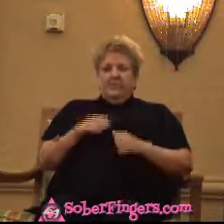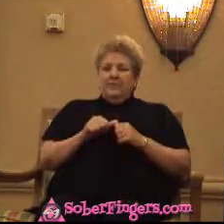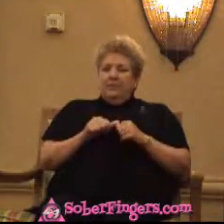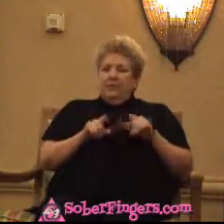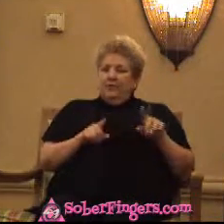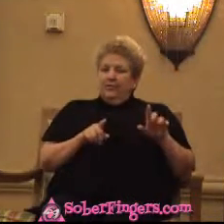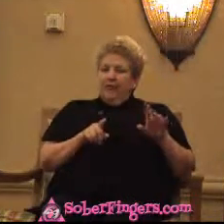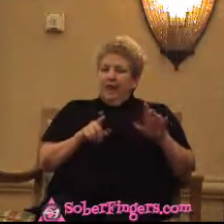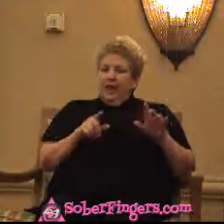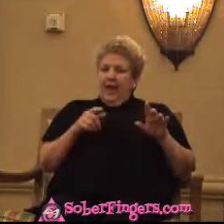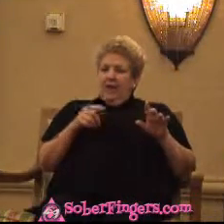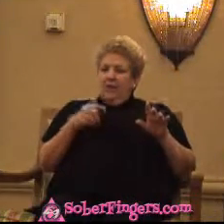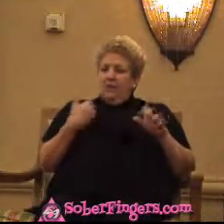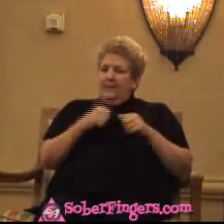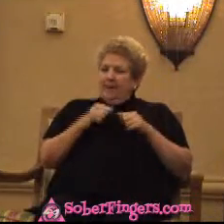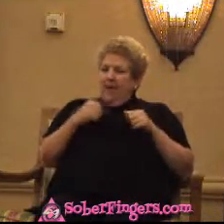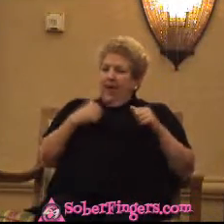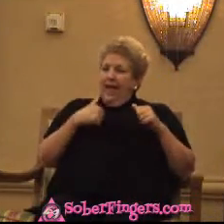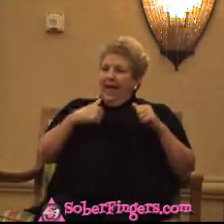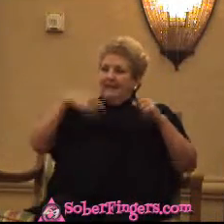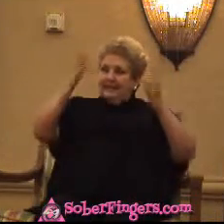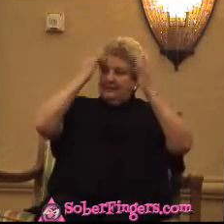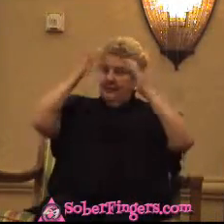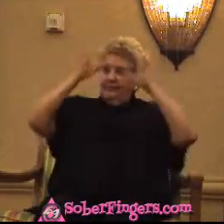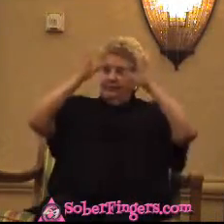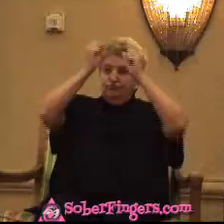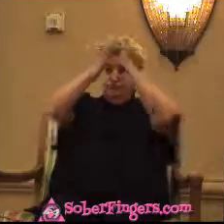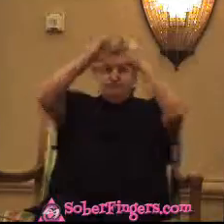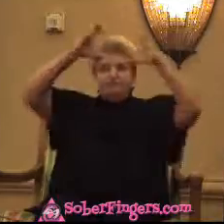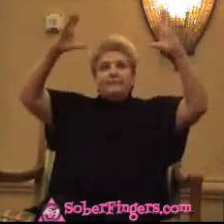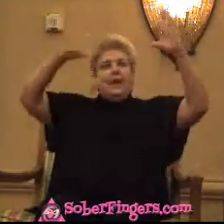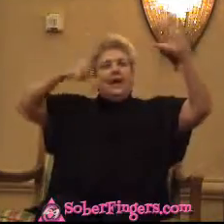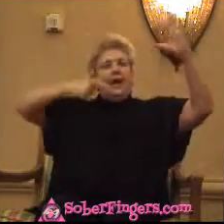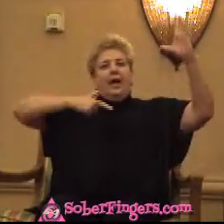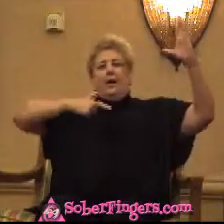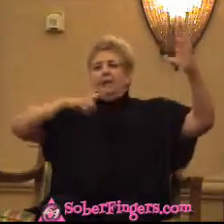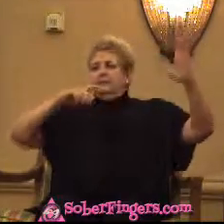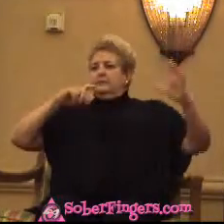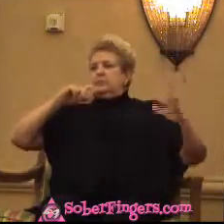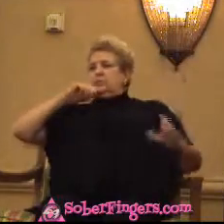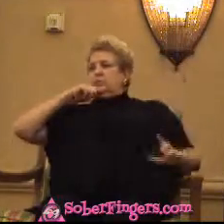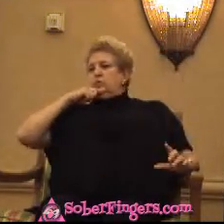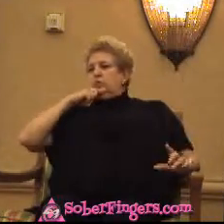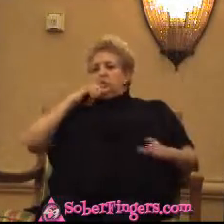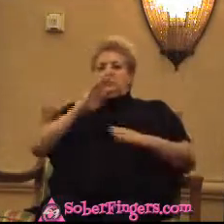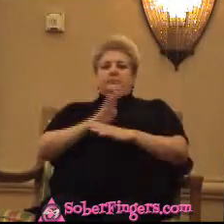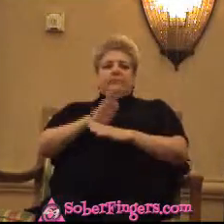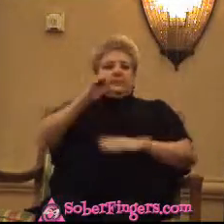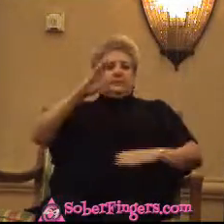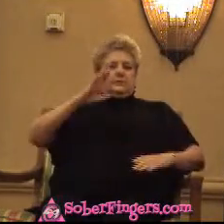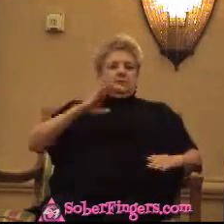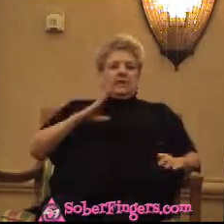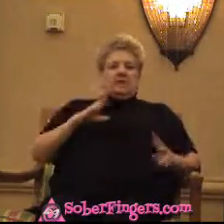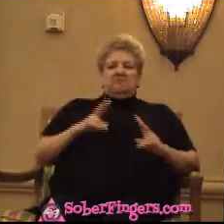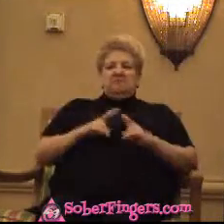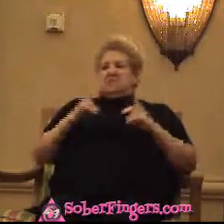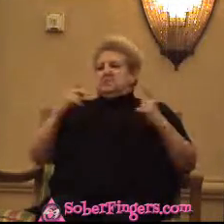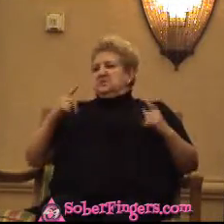this delusion of me. My delusion of me is that I'm a suave, debonair, successful businessman. You know? And you know,